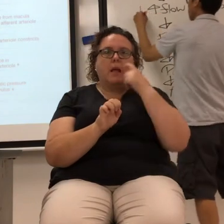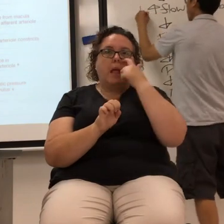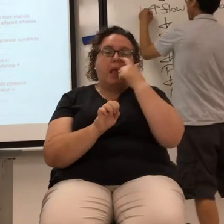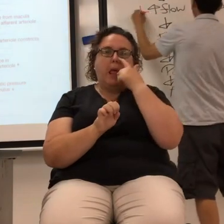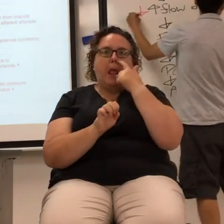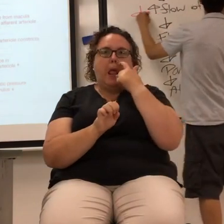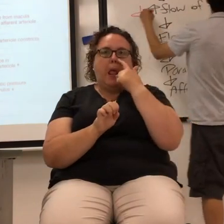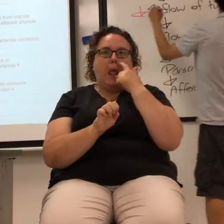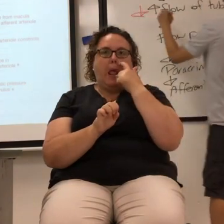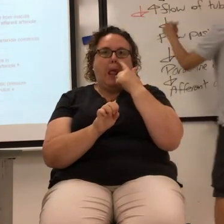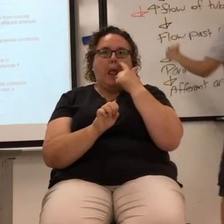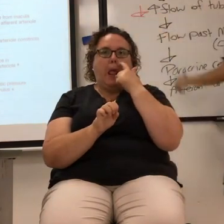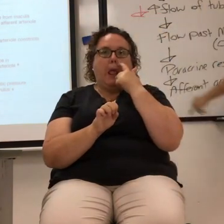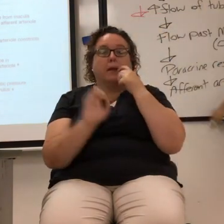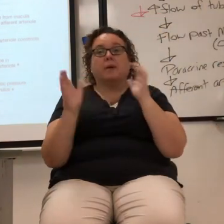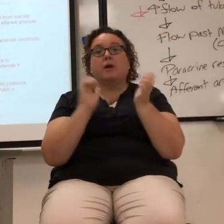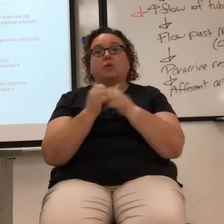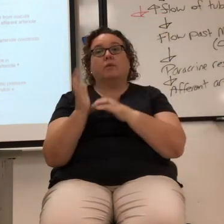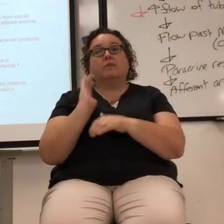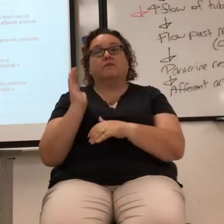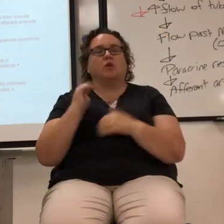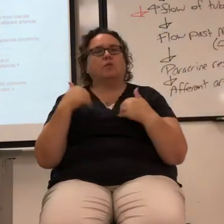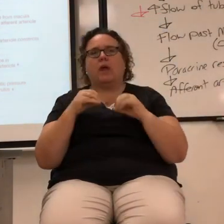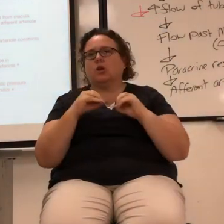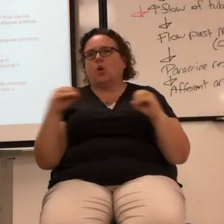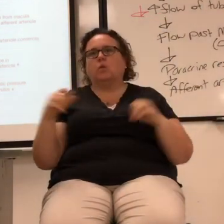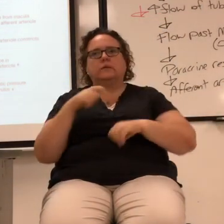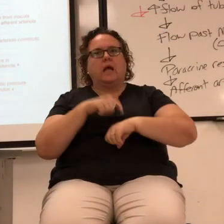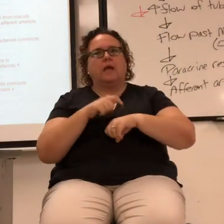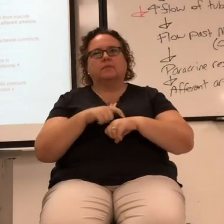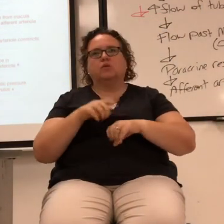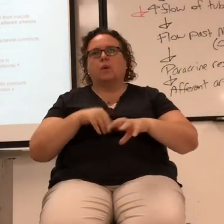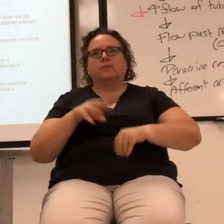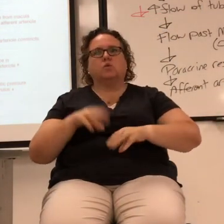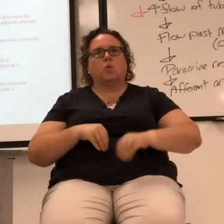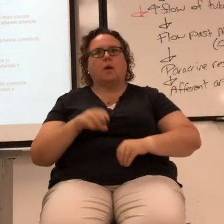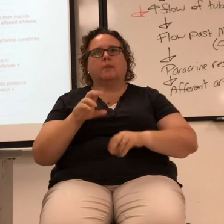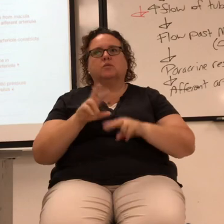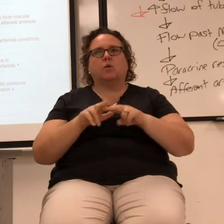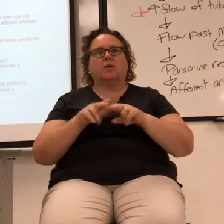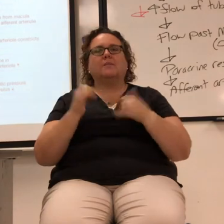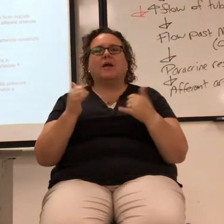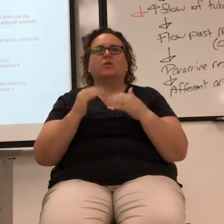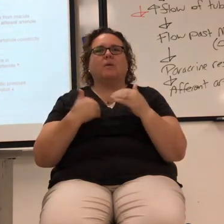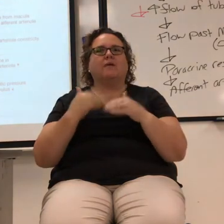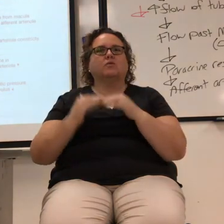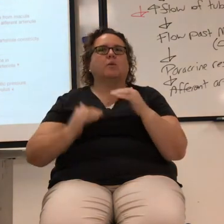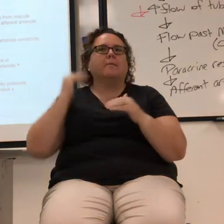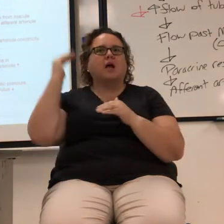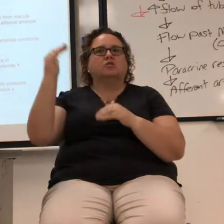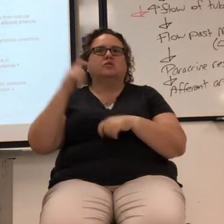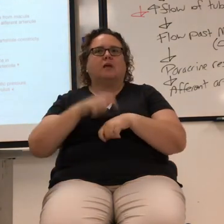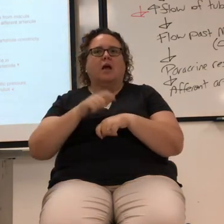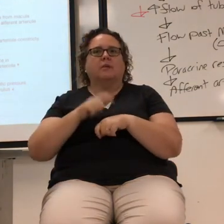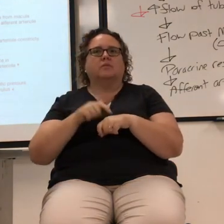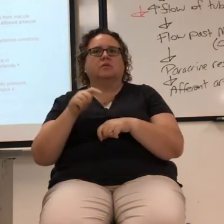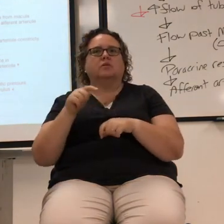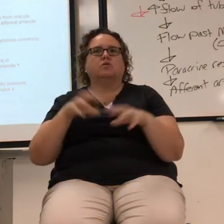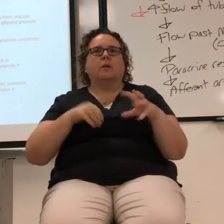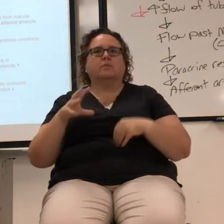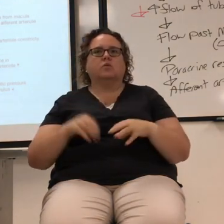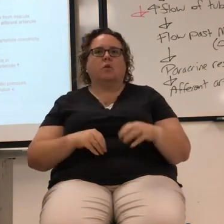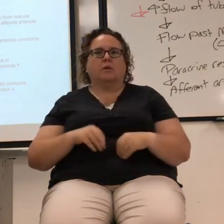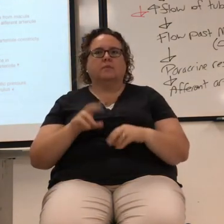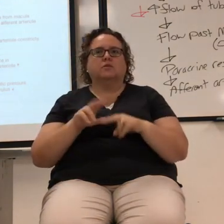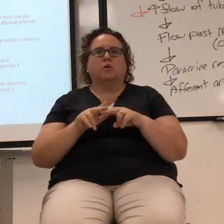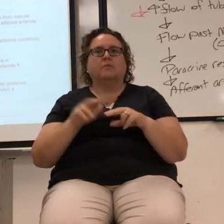Whereas before, you had no time to reabsorb sodium. Now you have too much time to reabsorb sodium. So you